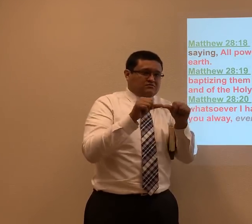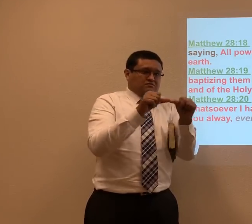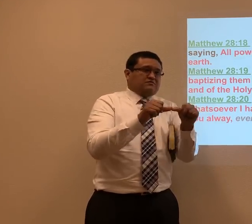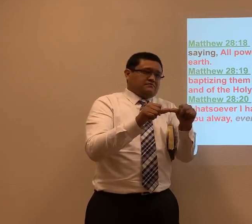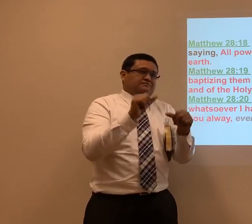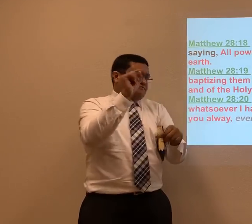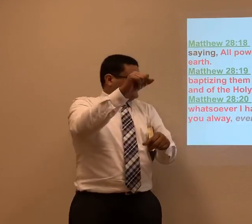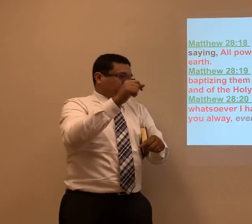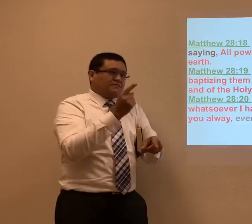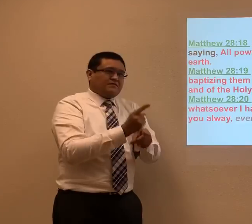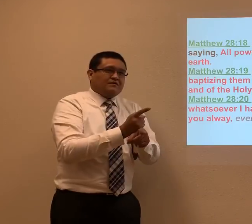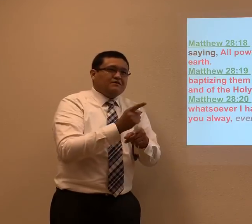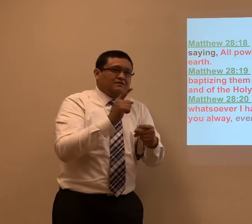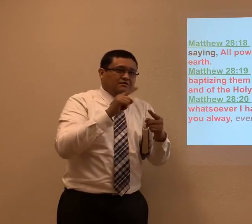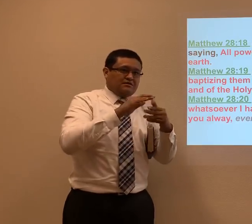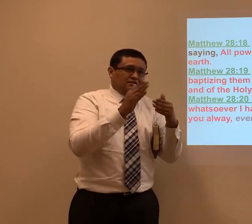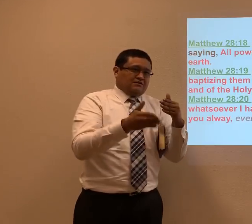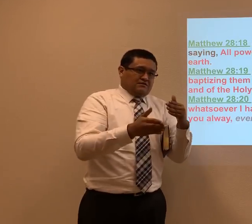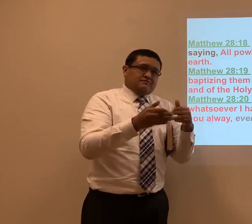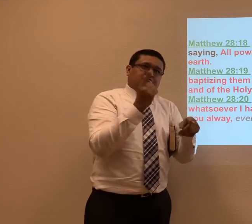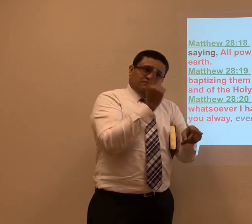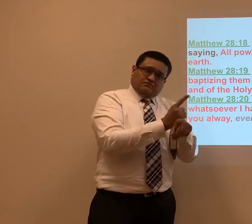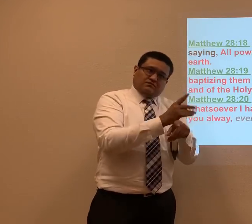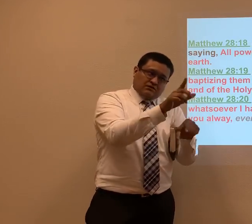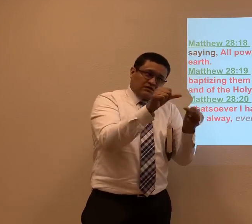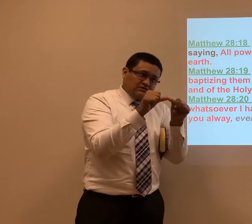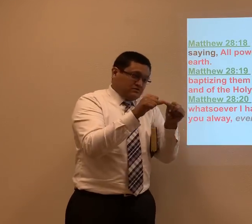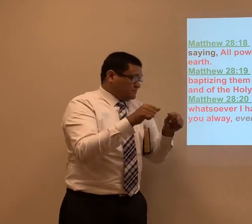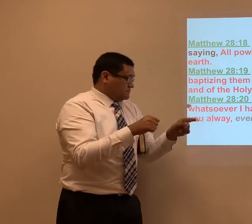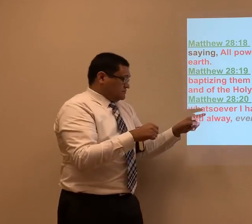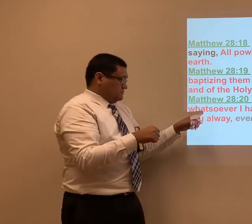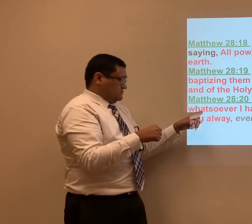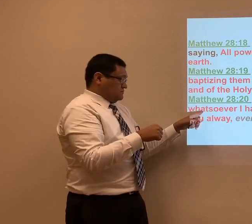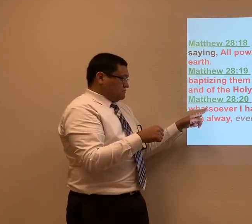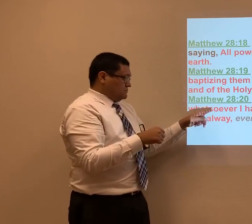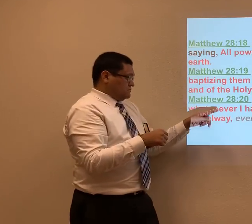And it says you have to continue unto the ends of the world.